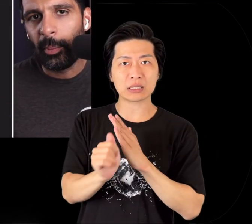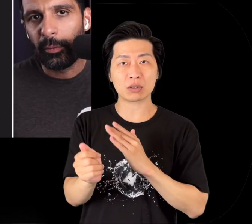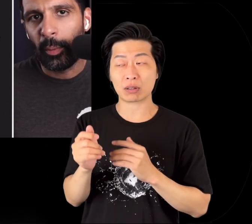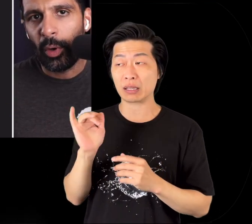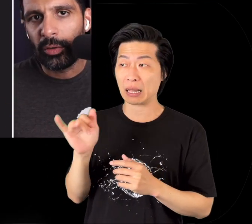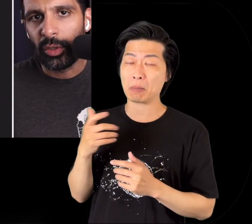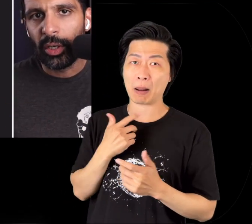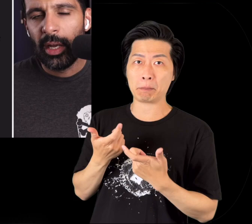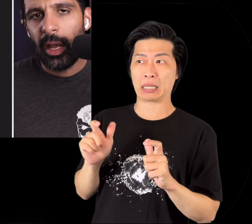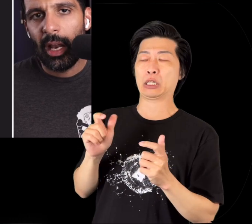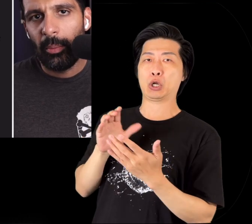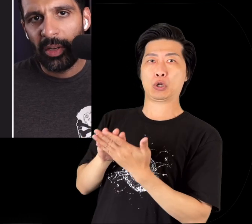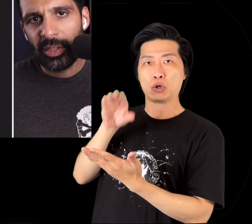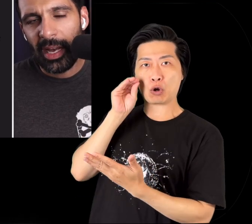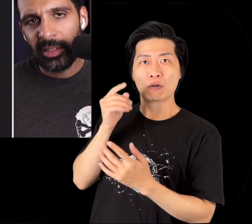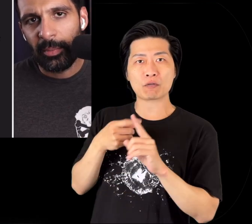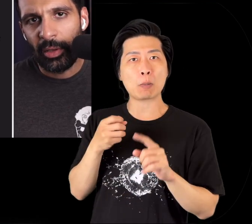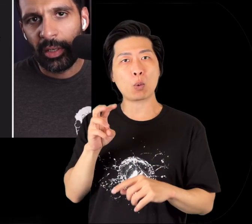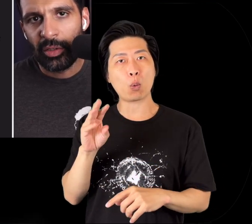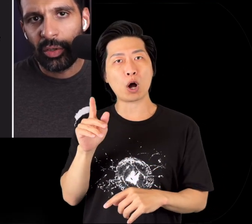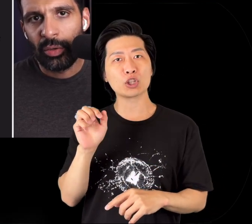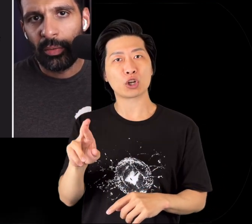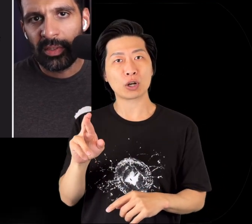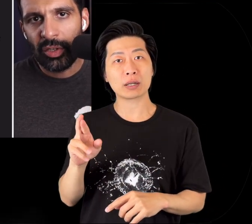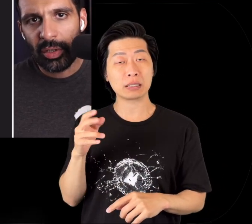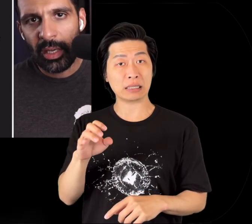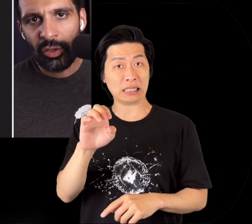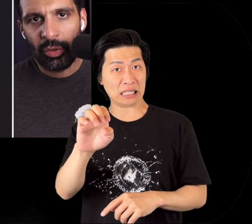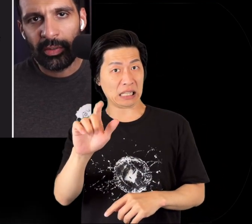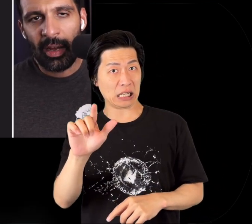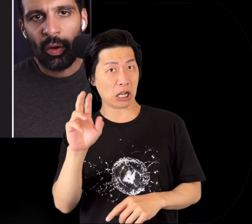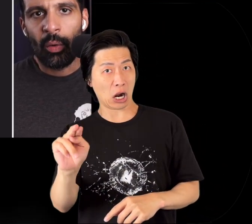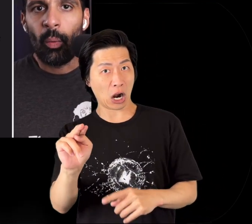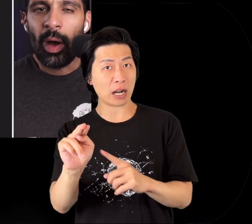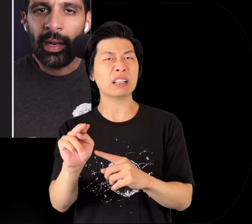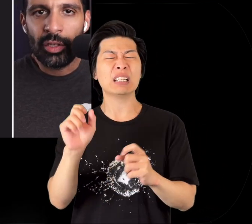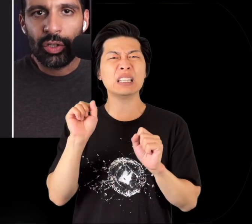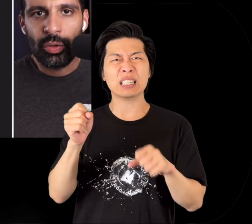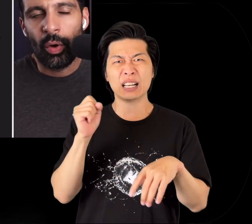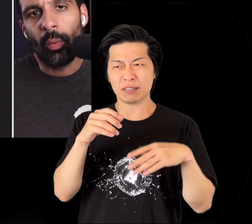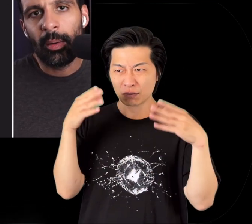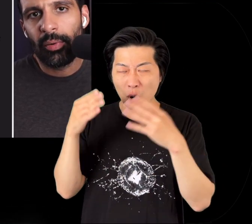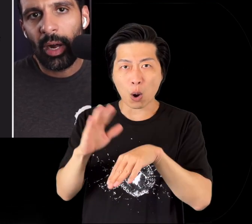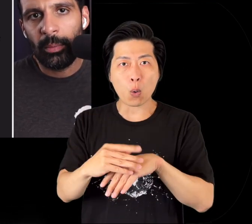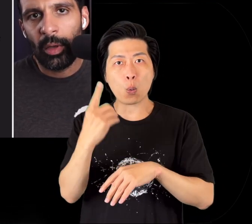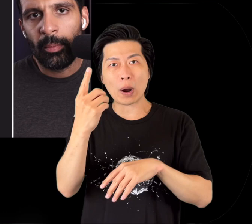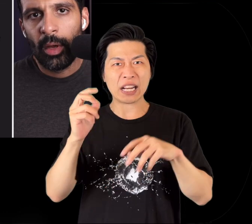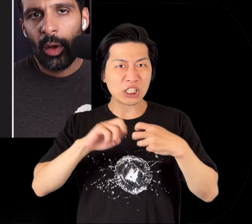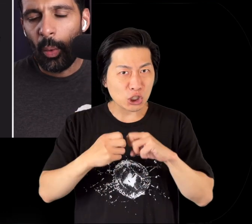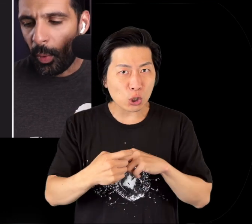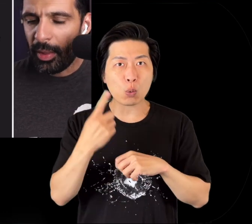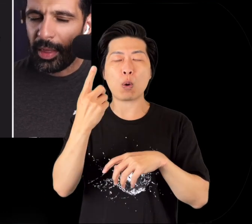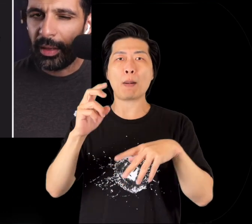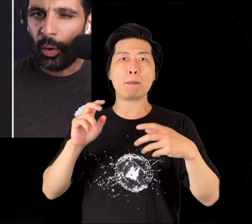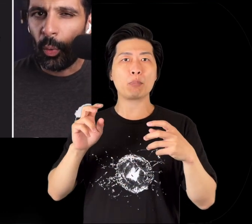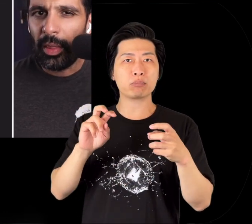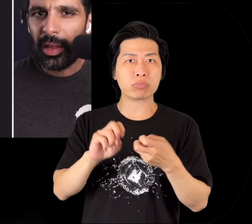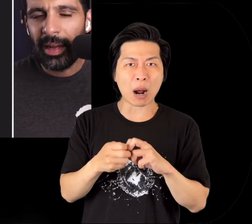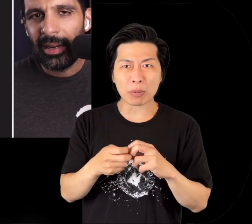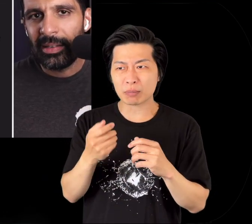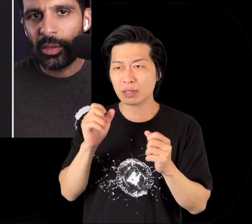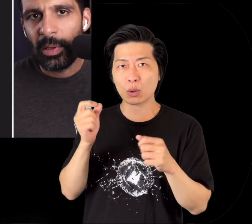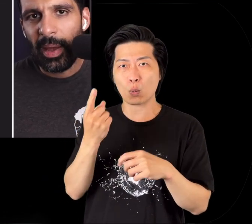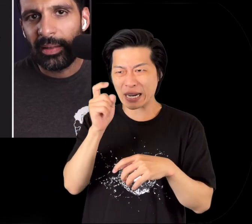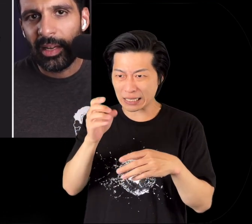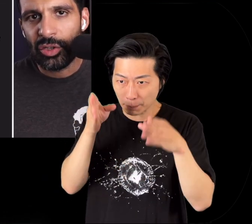that comment from Walter. Elon Musk has an ability to essentially drill down on one issue or one problem, on one thing